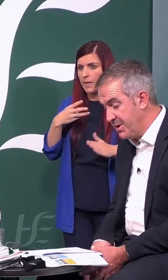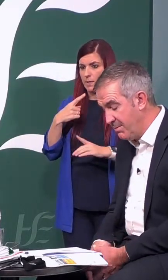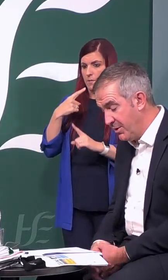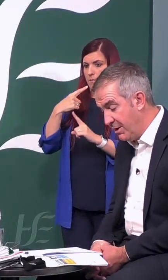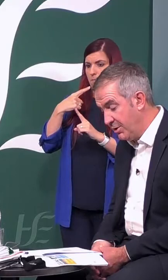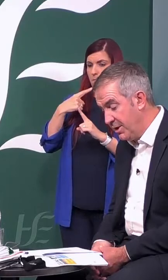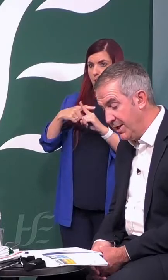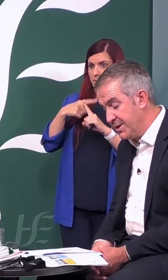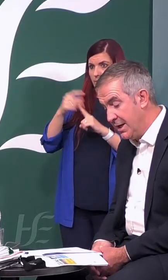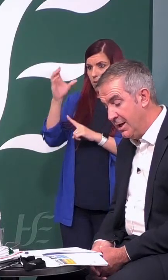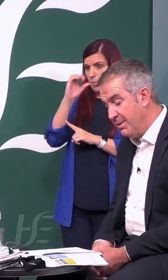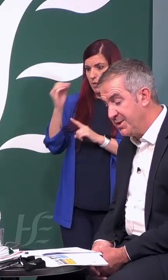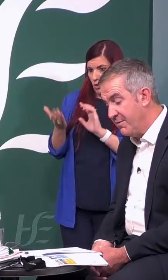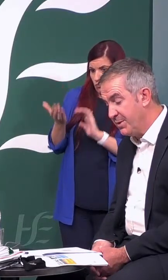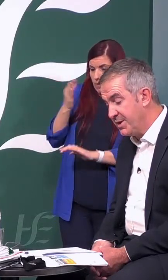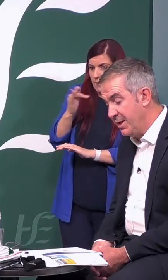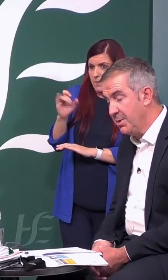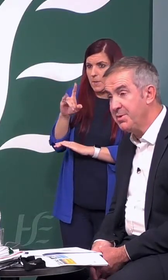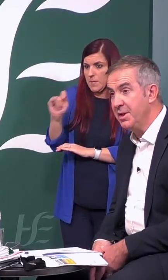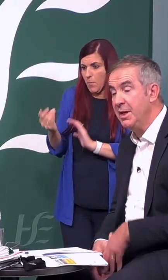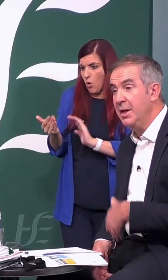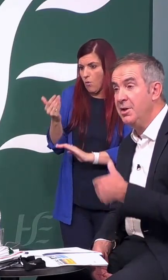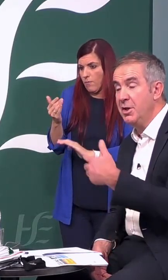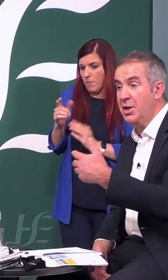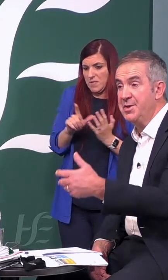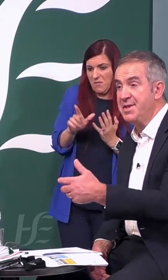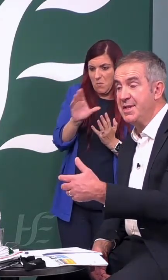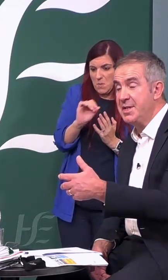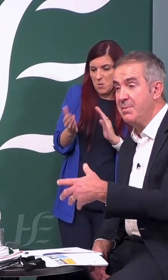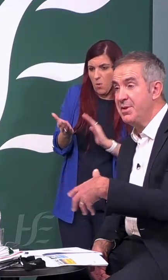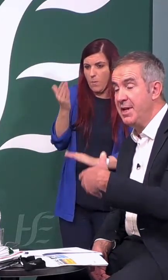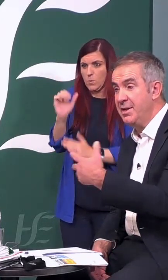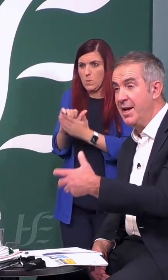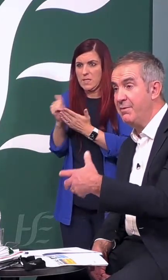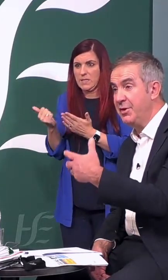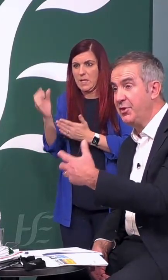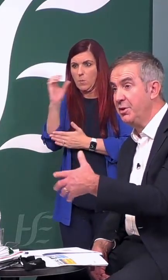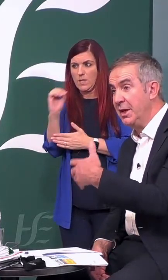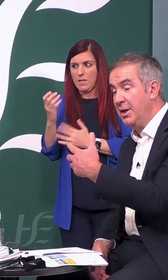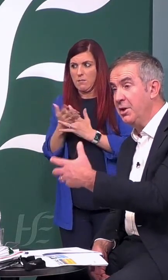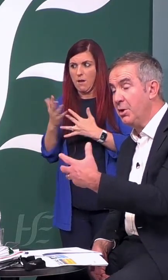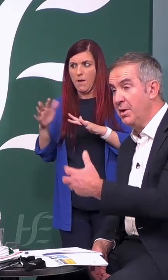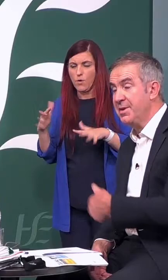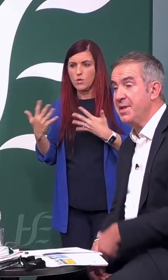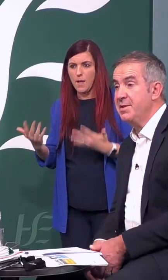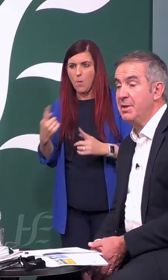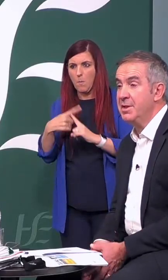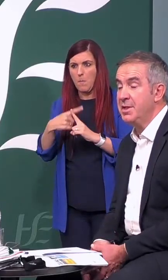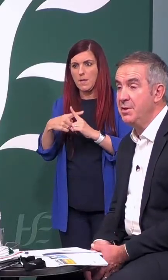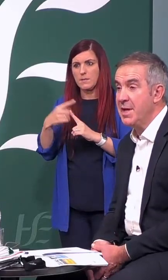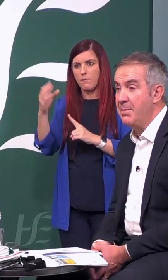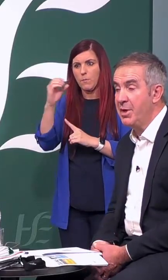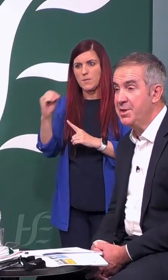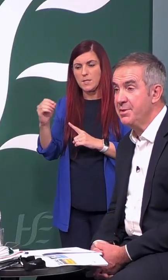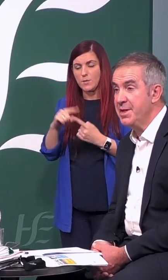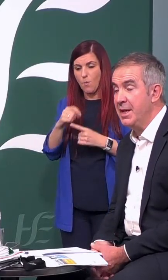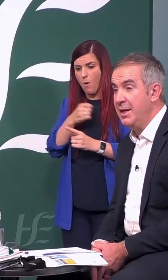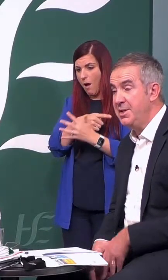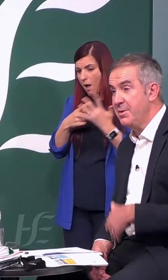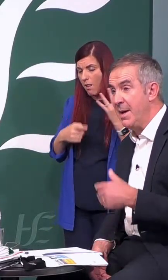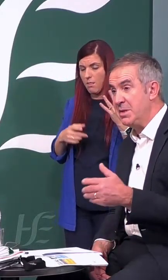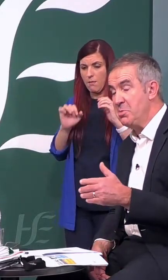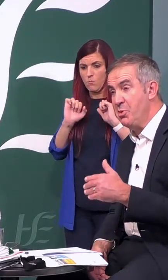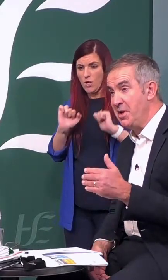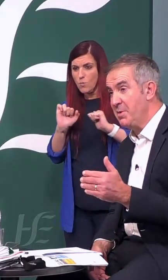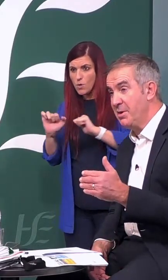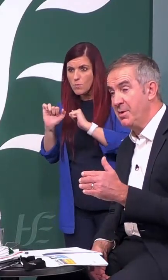from September there, looking at it, about 7% up to nearly close to 16% on average. So, all of those things will continue to add pressures. Is